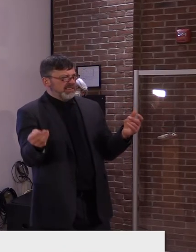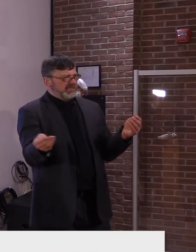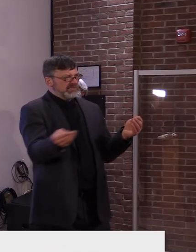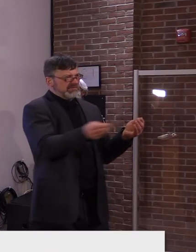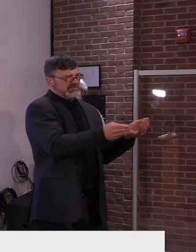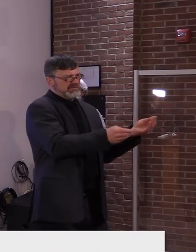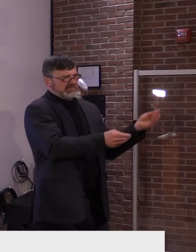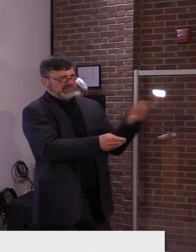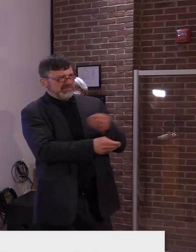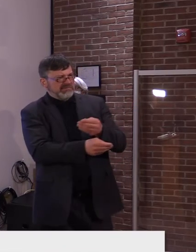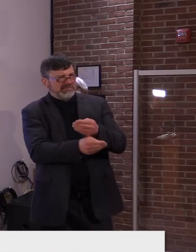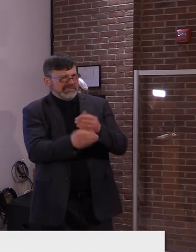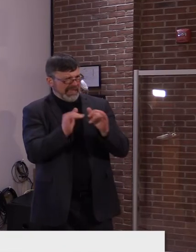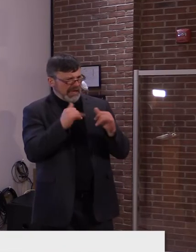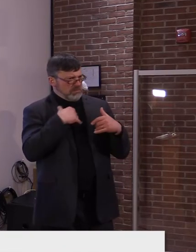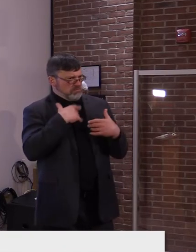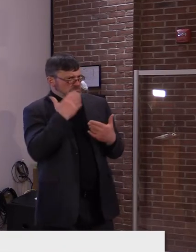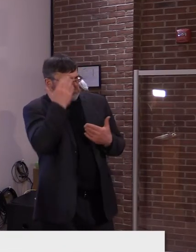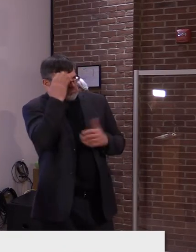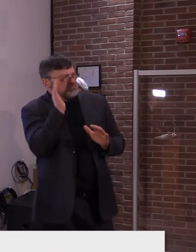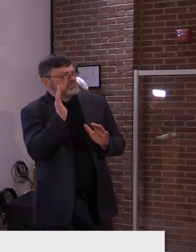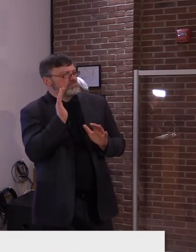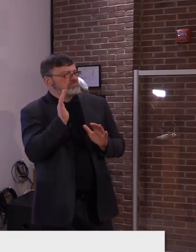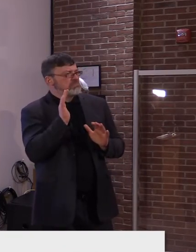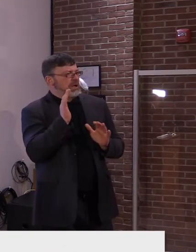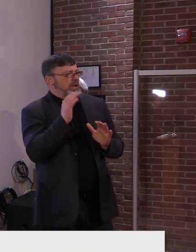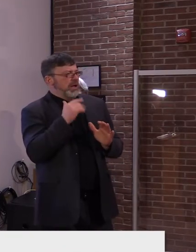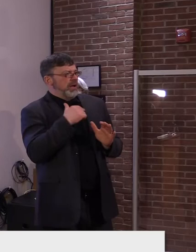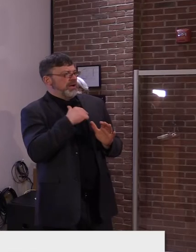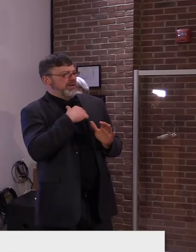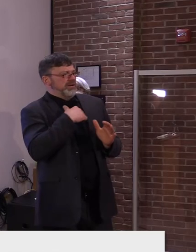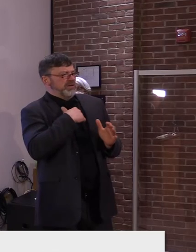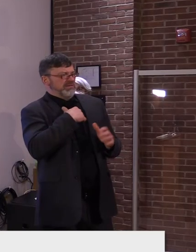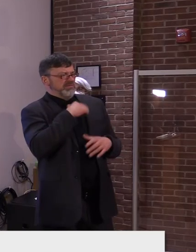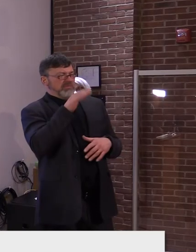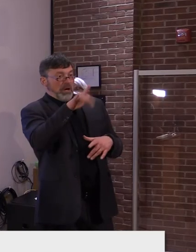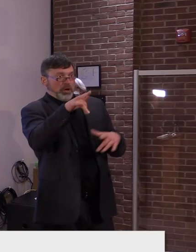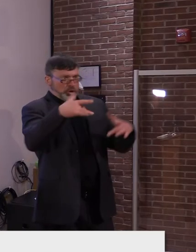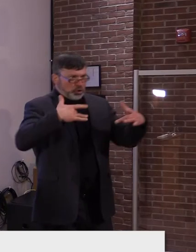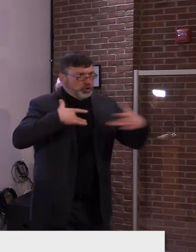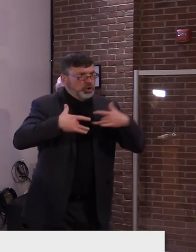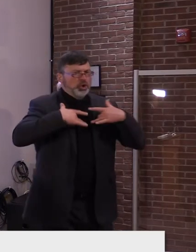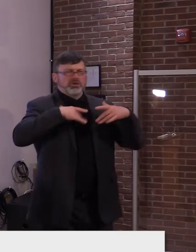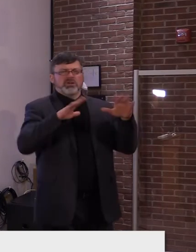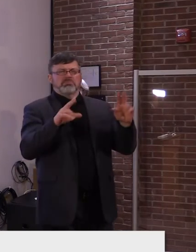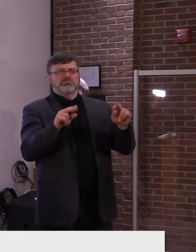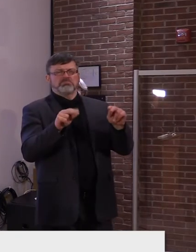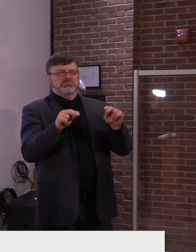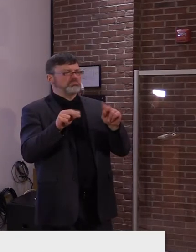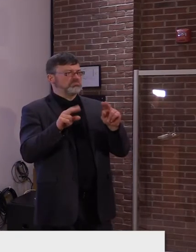No. Okay, so we don't have to worry we don't have to worry about this year then, right?